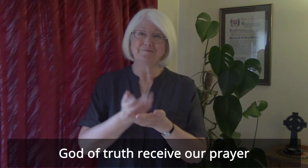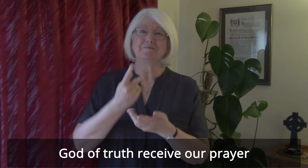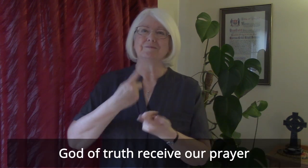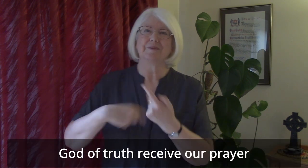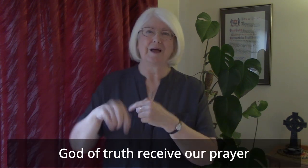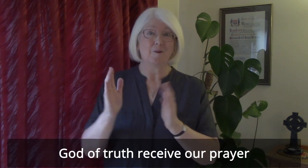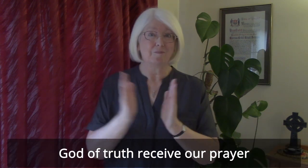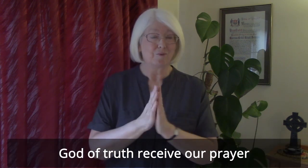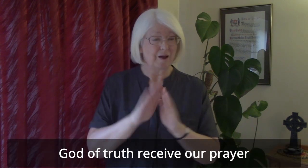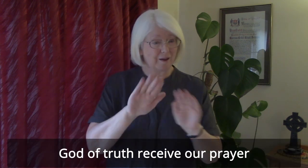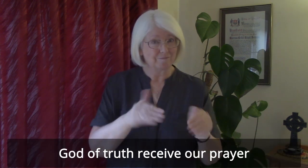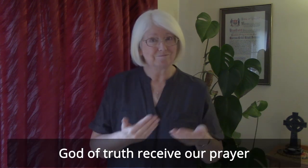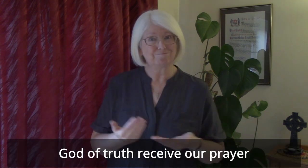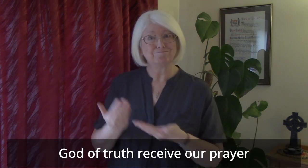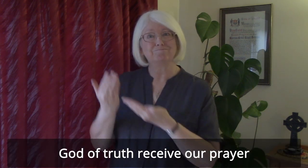God of truth,